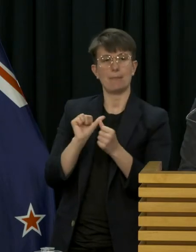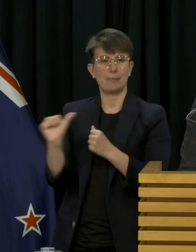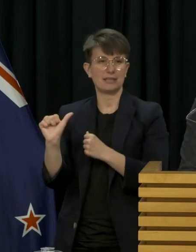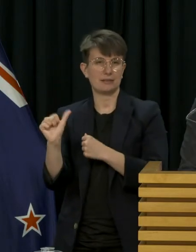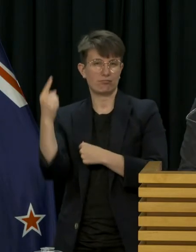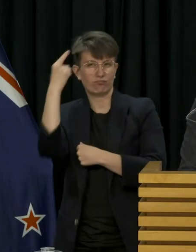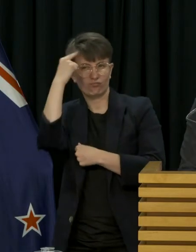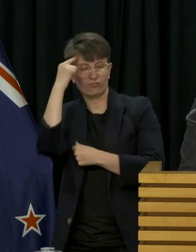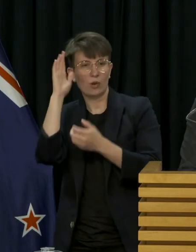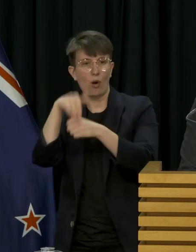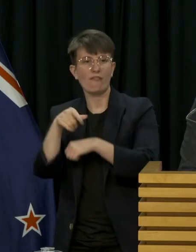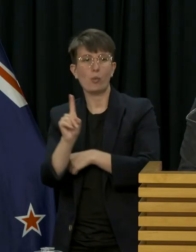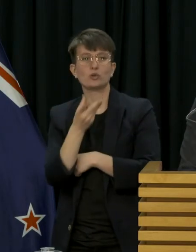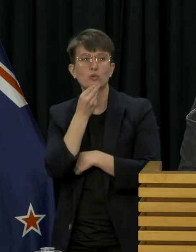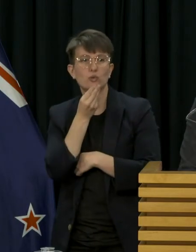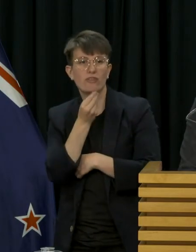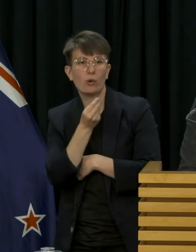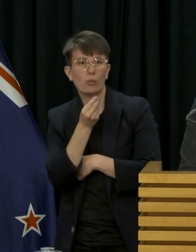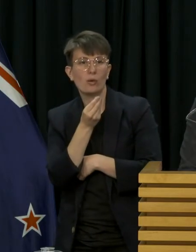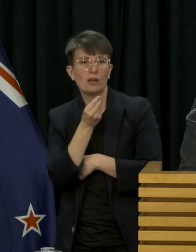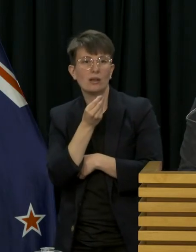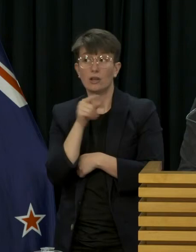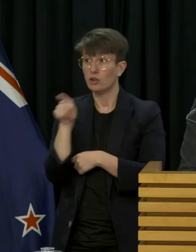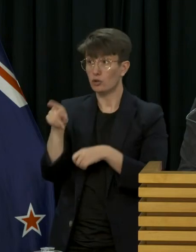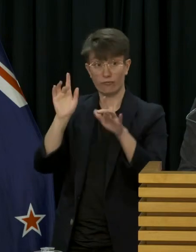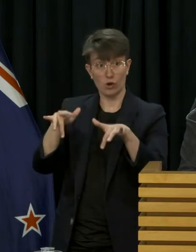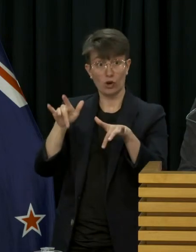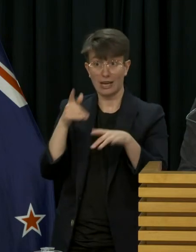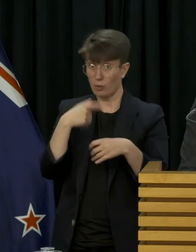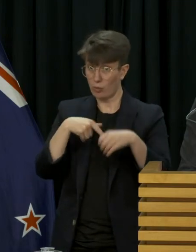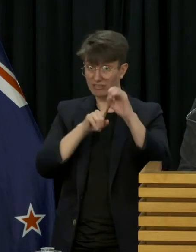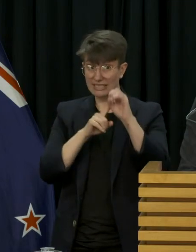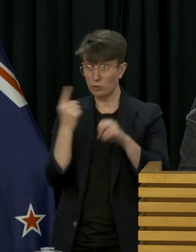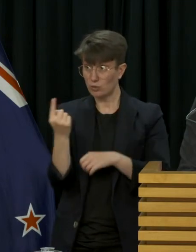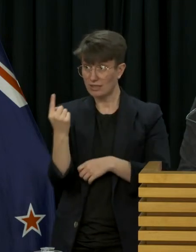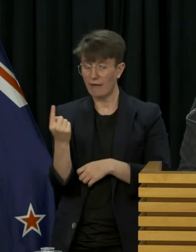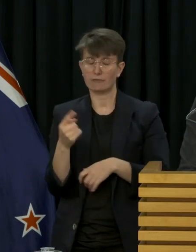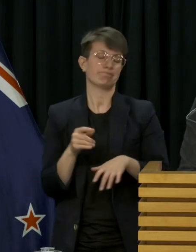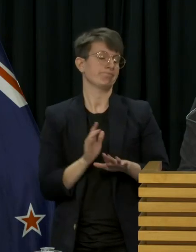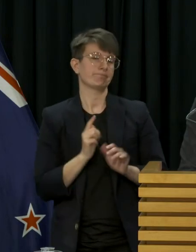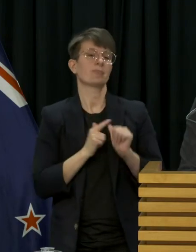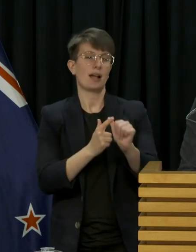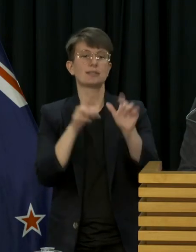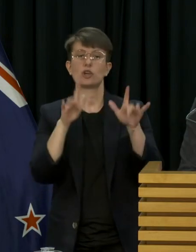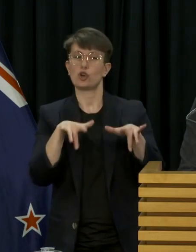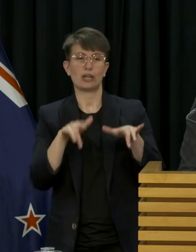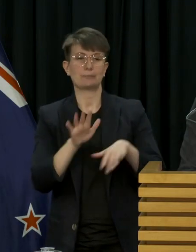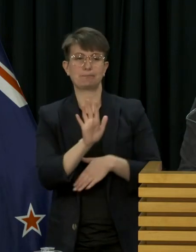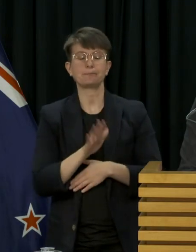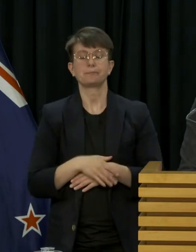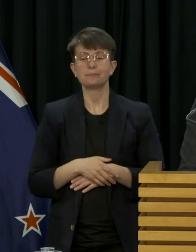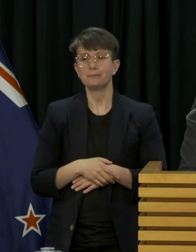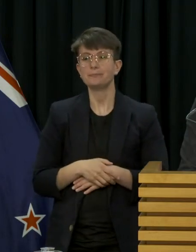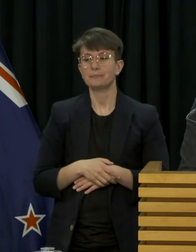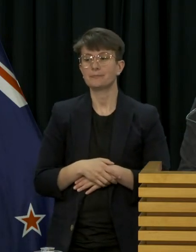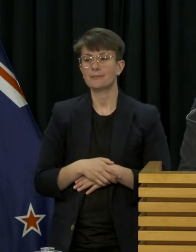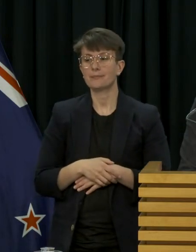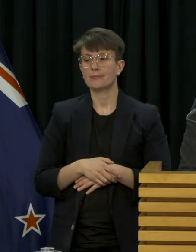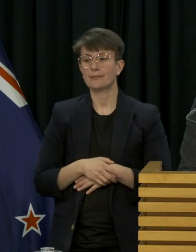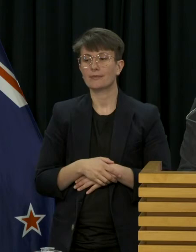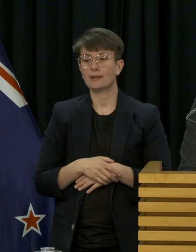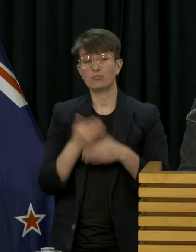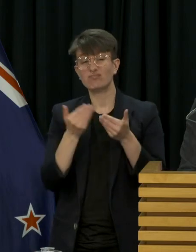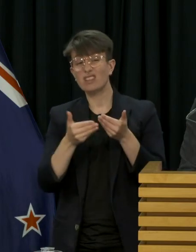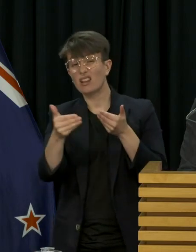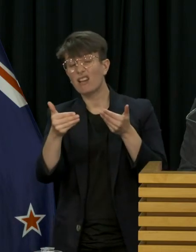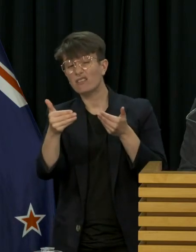that yet. Out quarantining No, look, I haven't. But again, I can't see in the